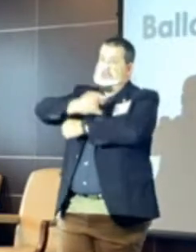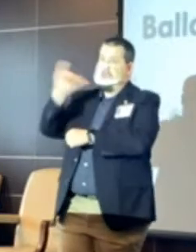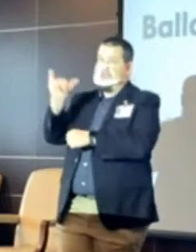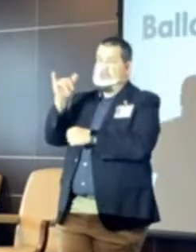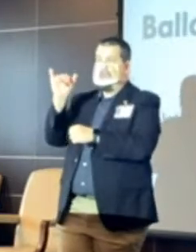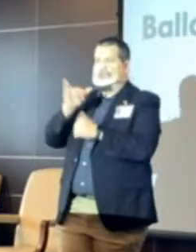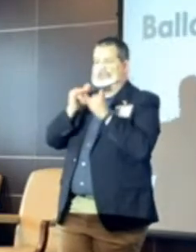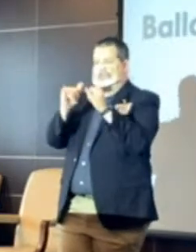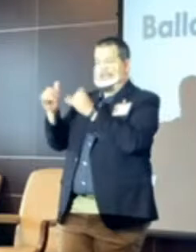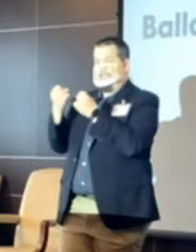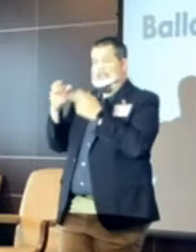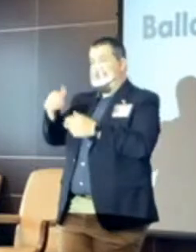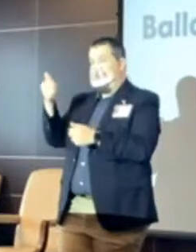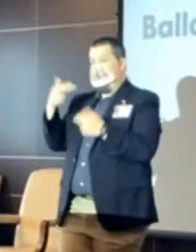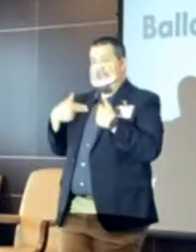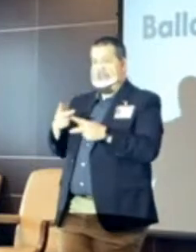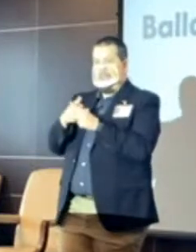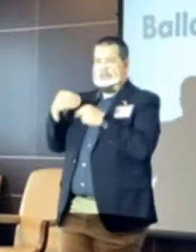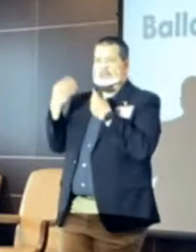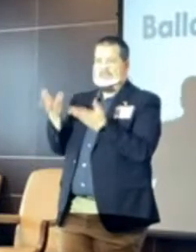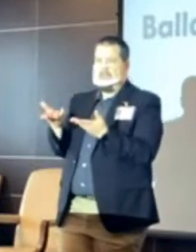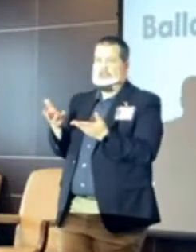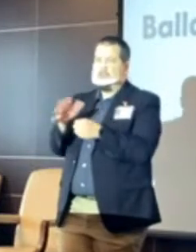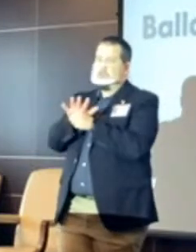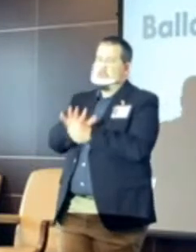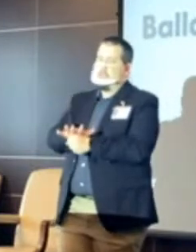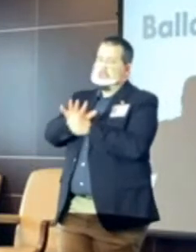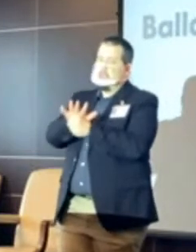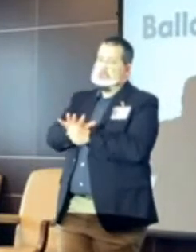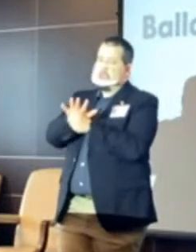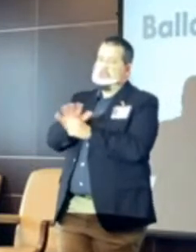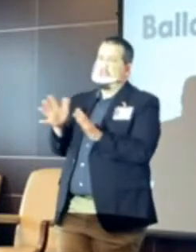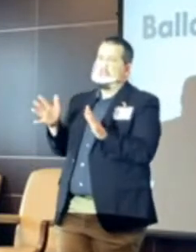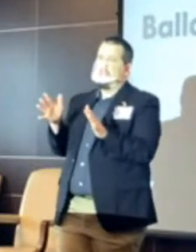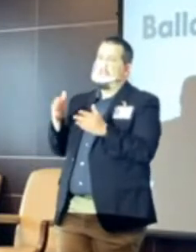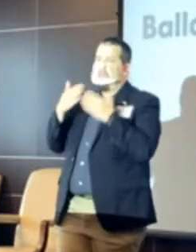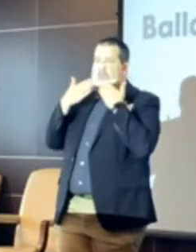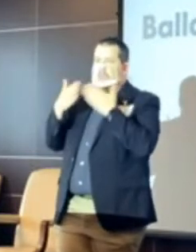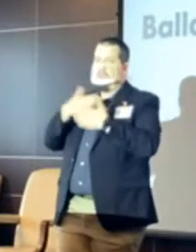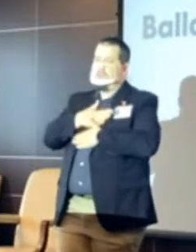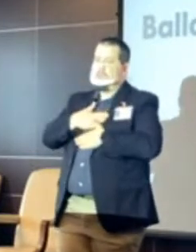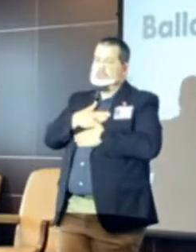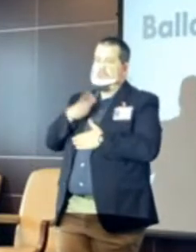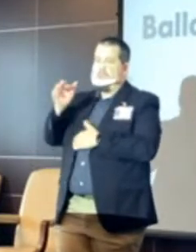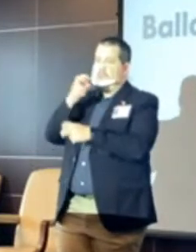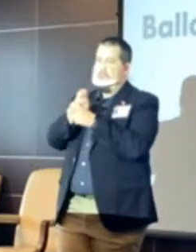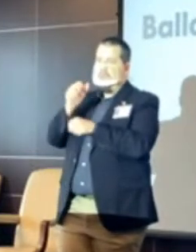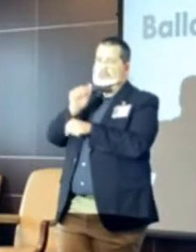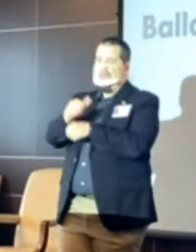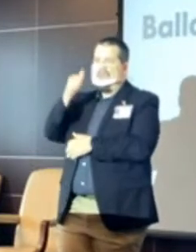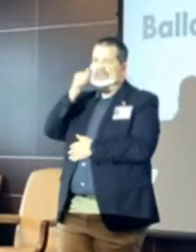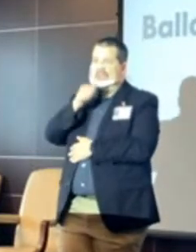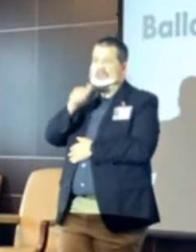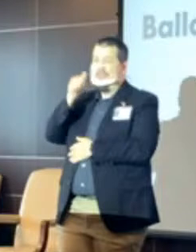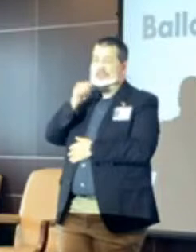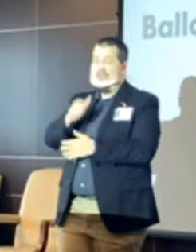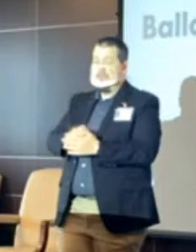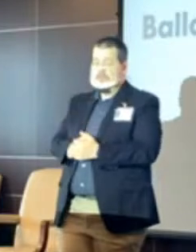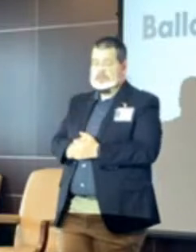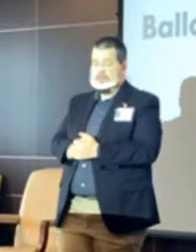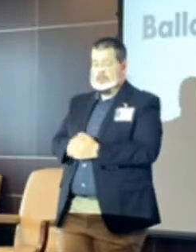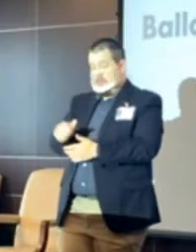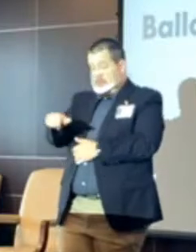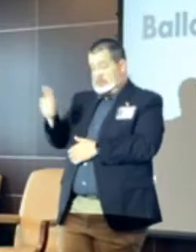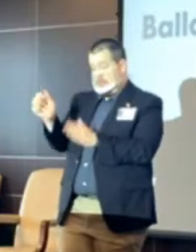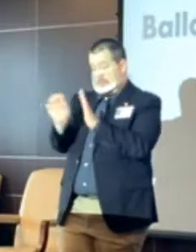many of our other healthcare providers are. And we so much appreciate the hard work that they do every single day.